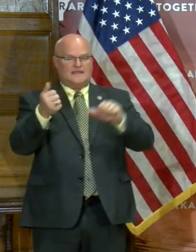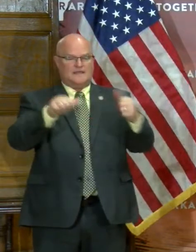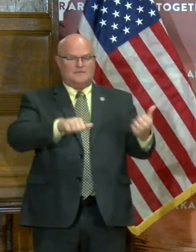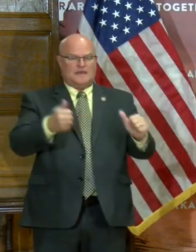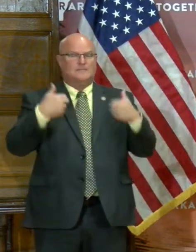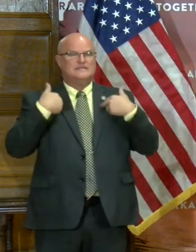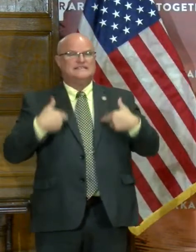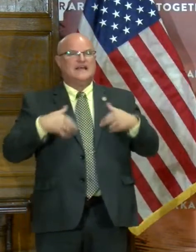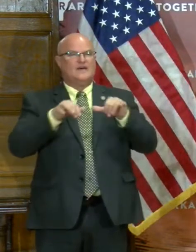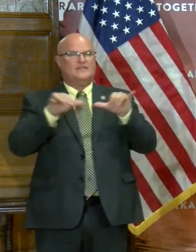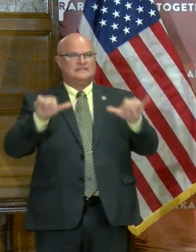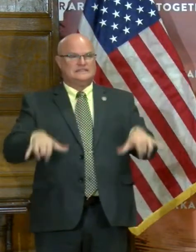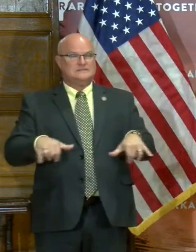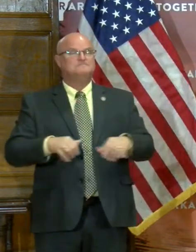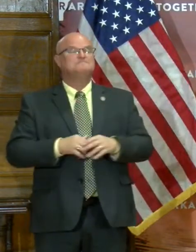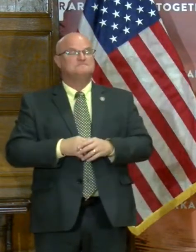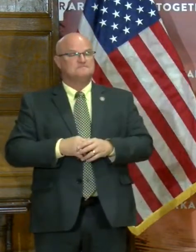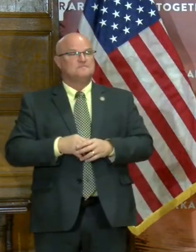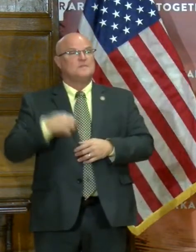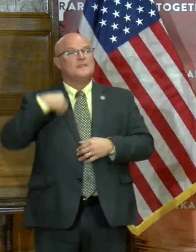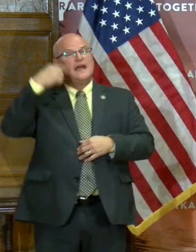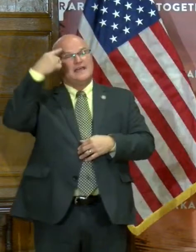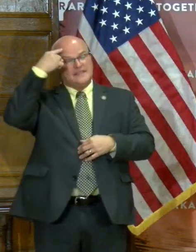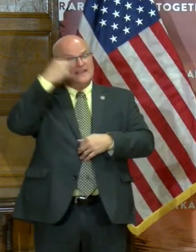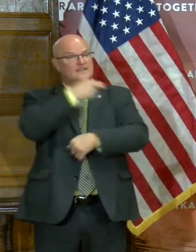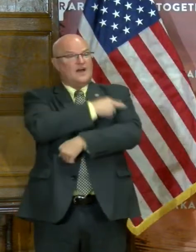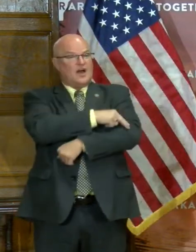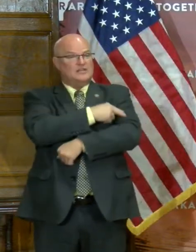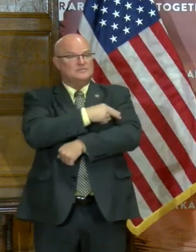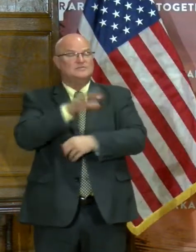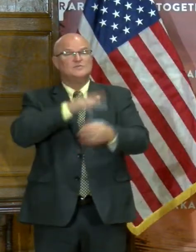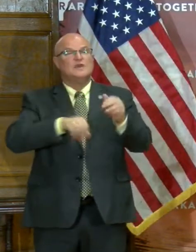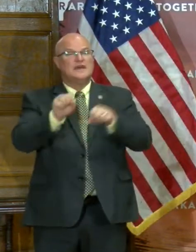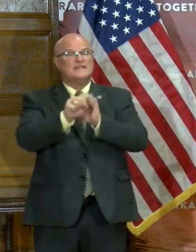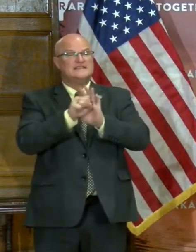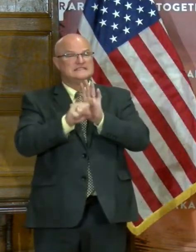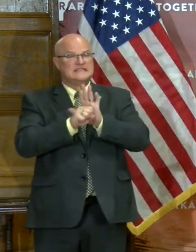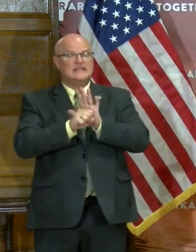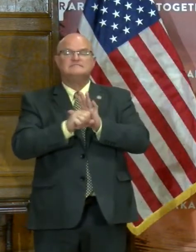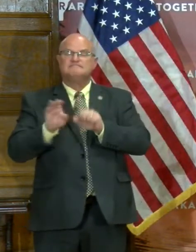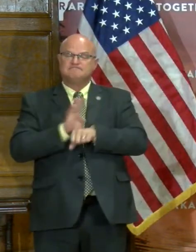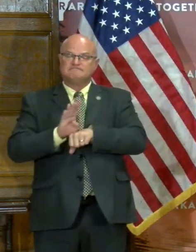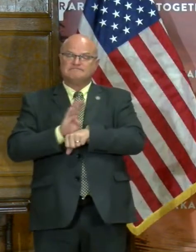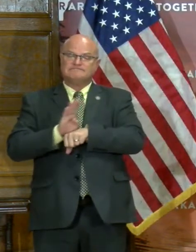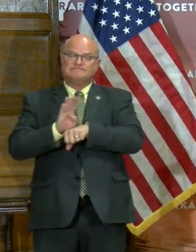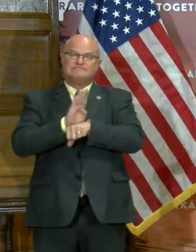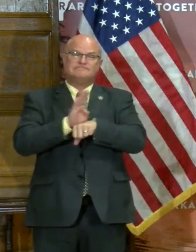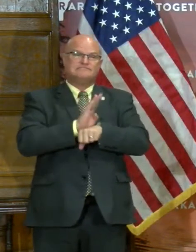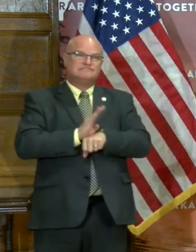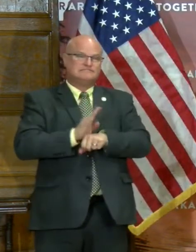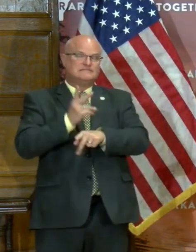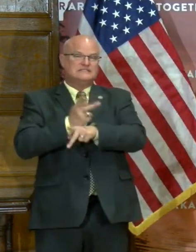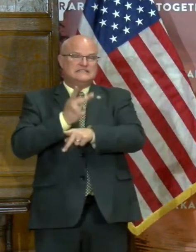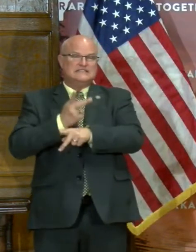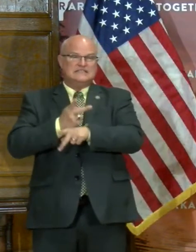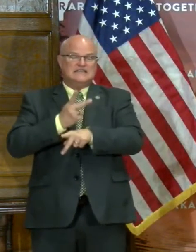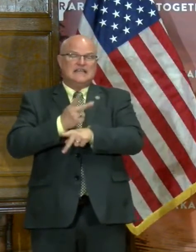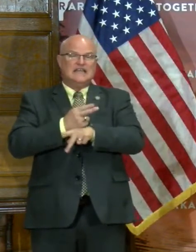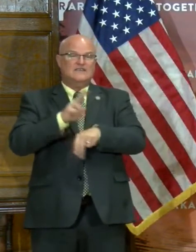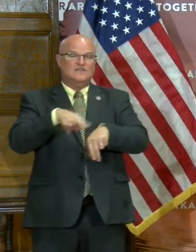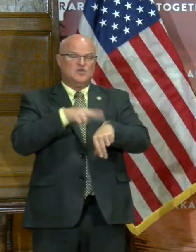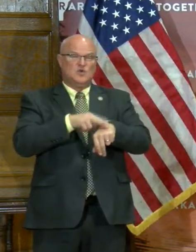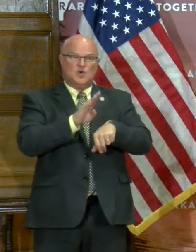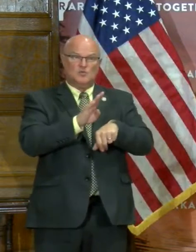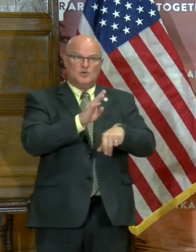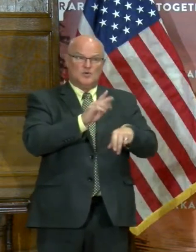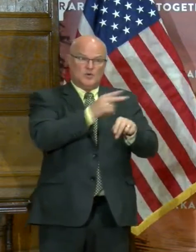System. I think it's safe to say that most hospitals around the state are very busy right now, both taking care of the usual patients that we